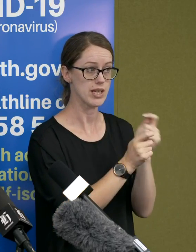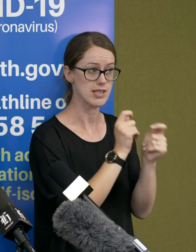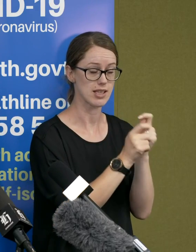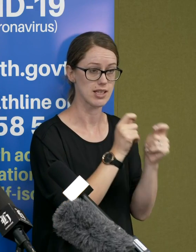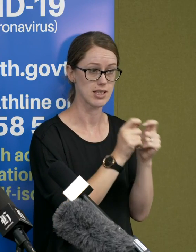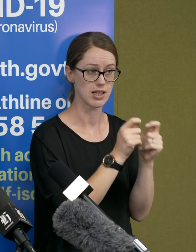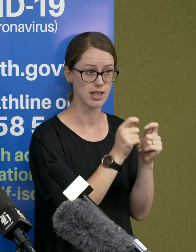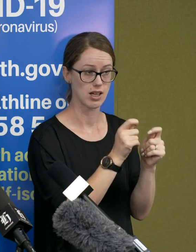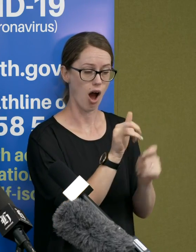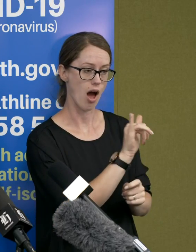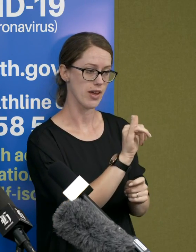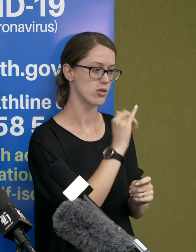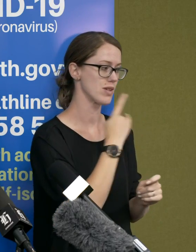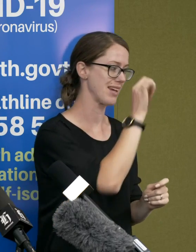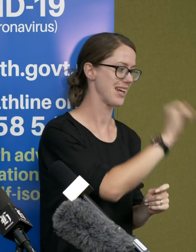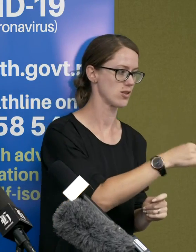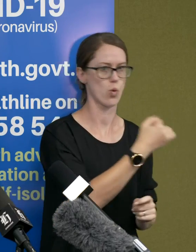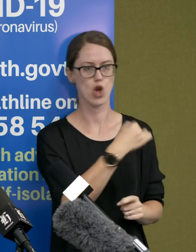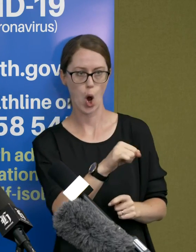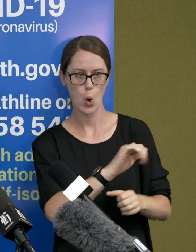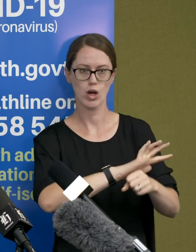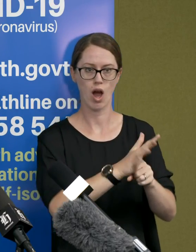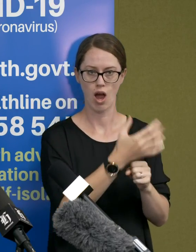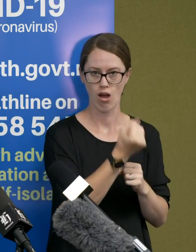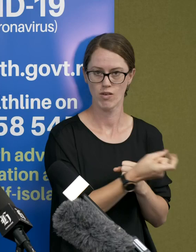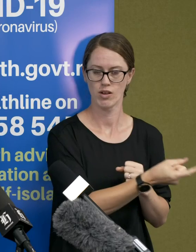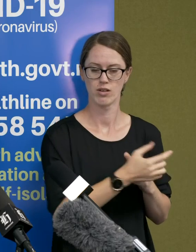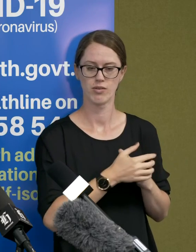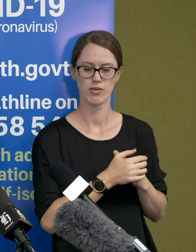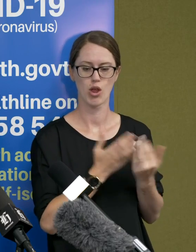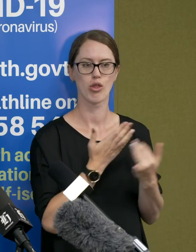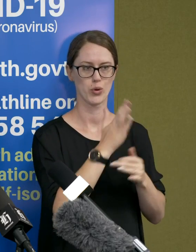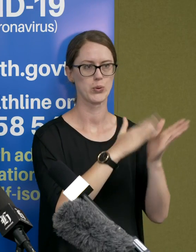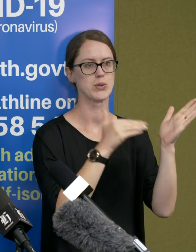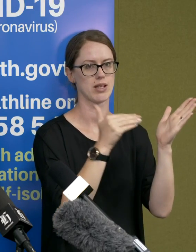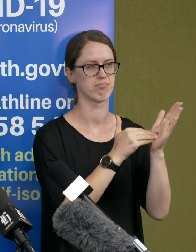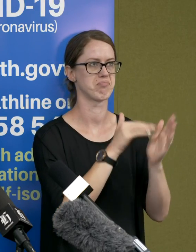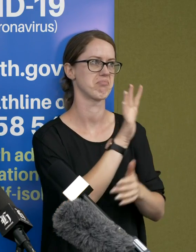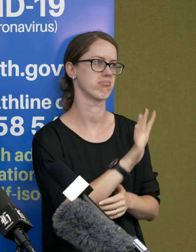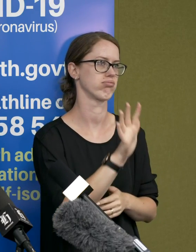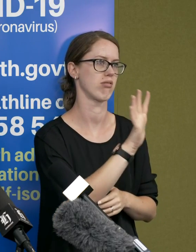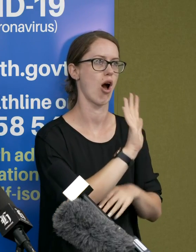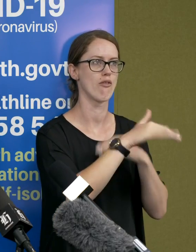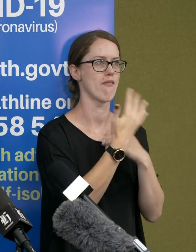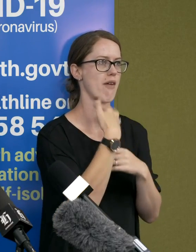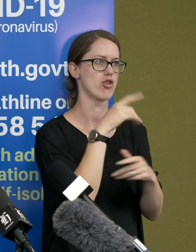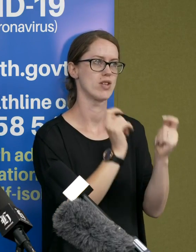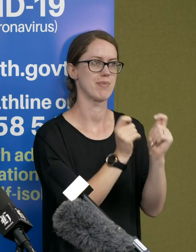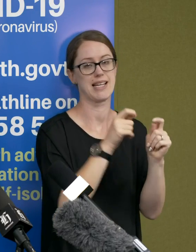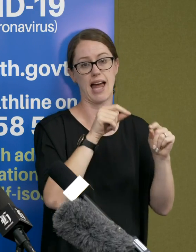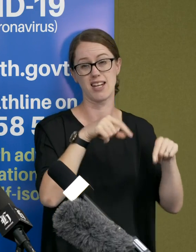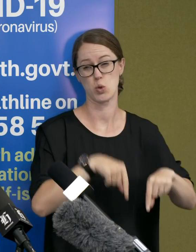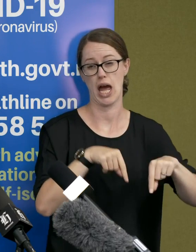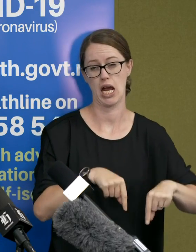tested to either rule in or rule out COVID-19, and around the country I would say there are over 500 tests being